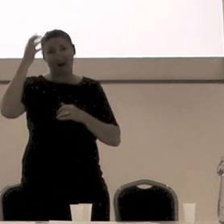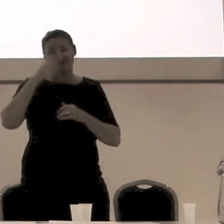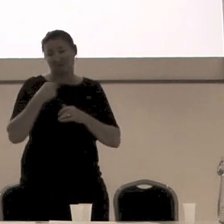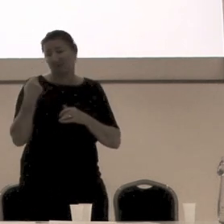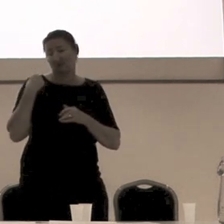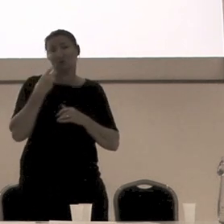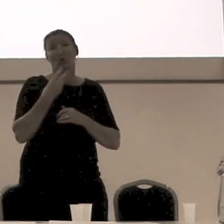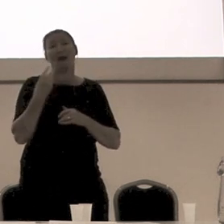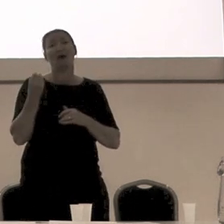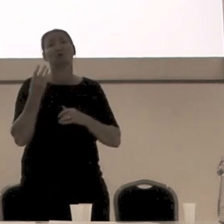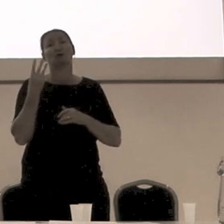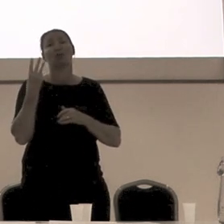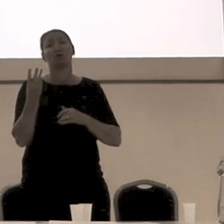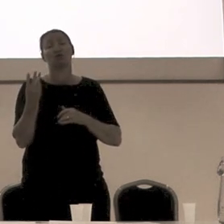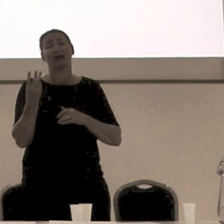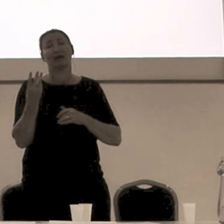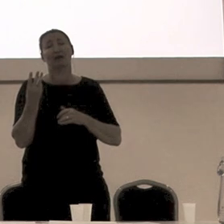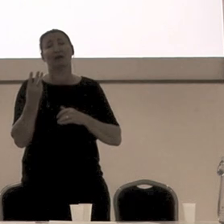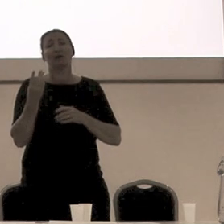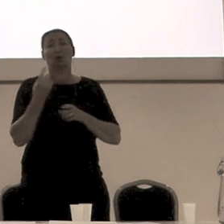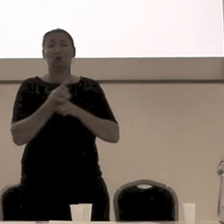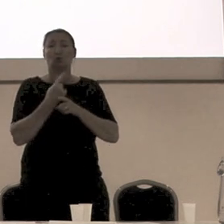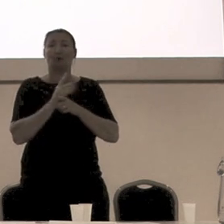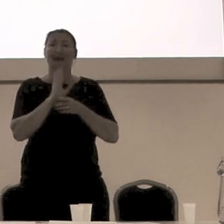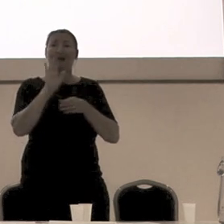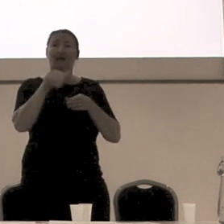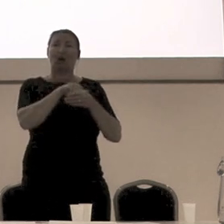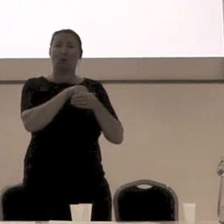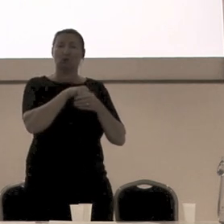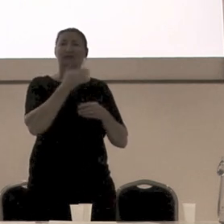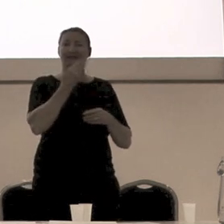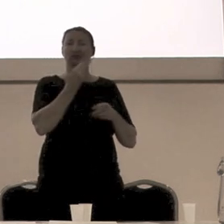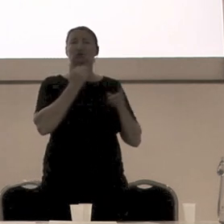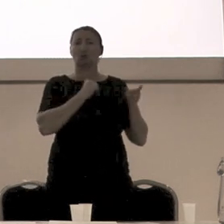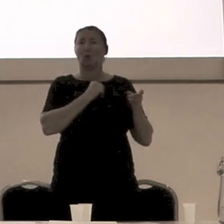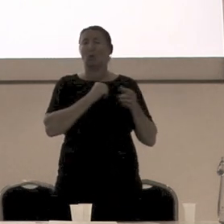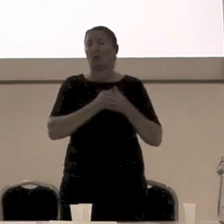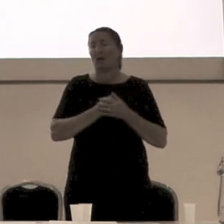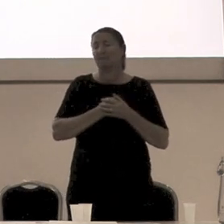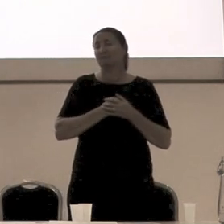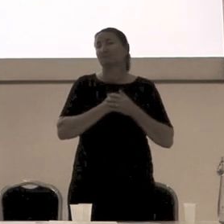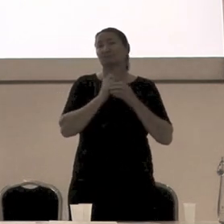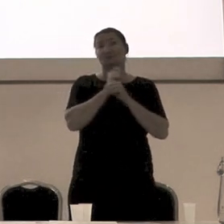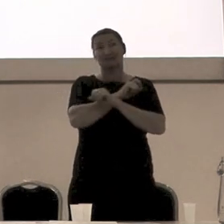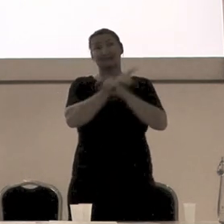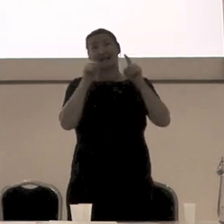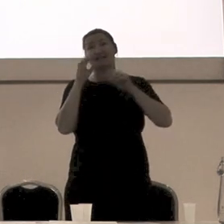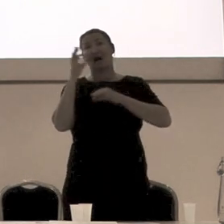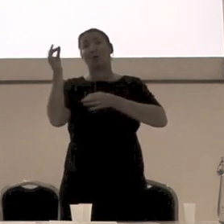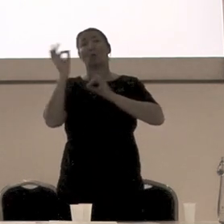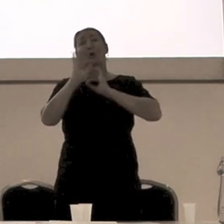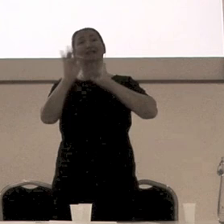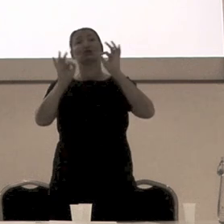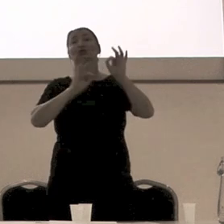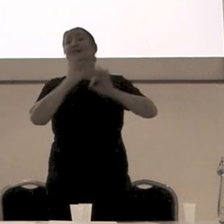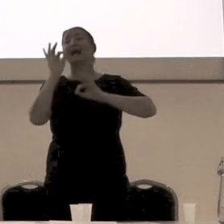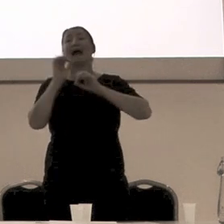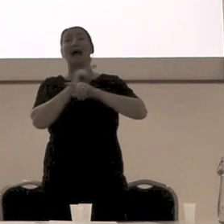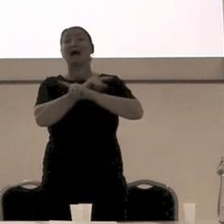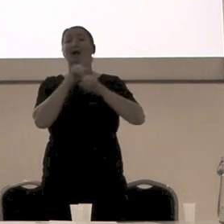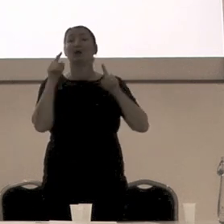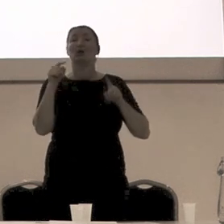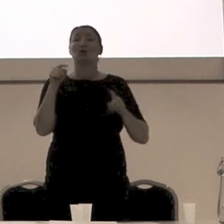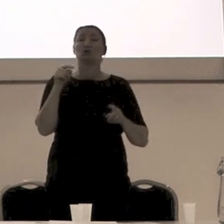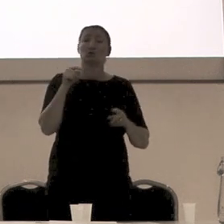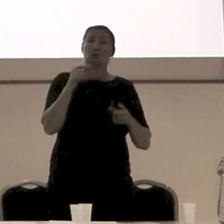2003-04 of inclusive schools, and we sent a questionnaire out to 10,000 mainstream schools,